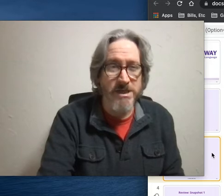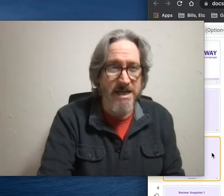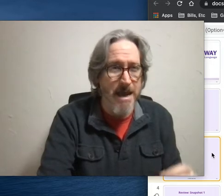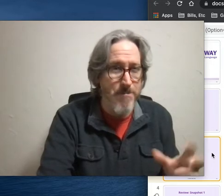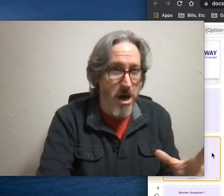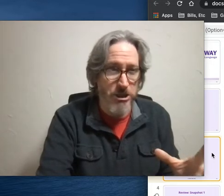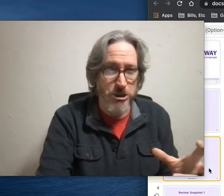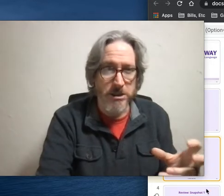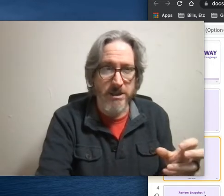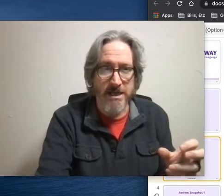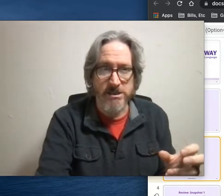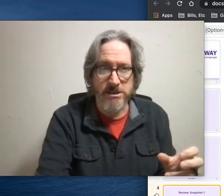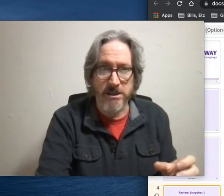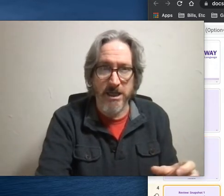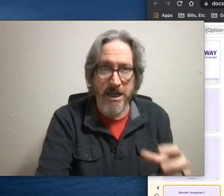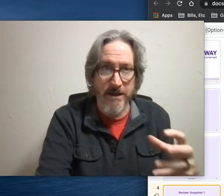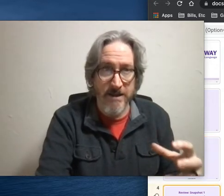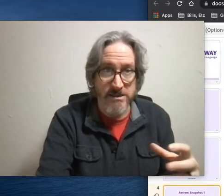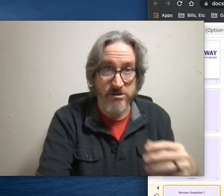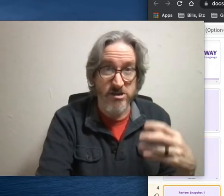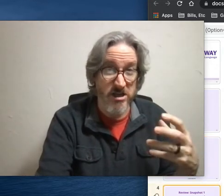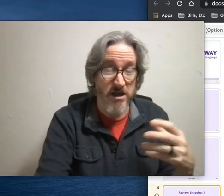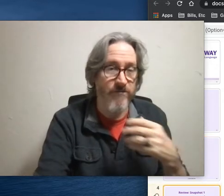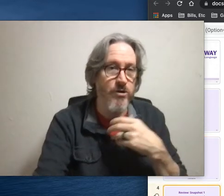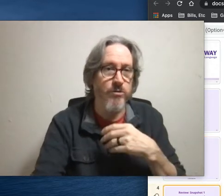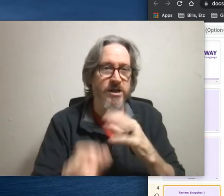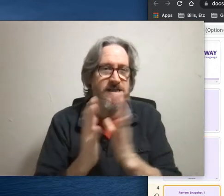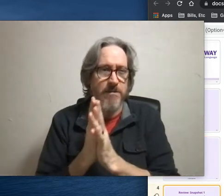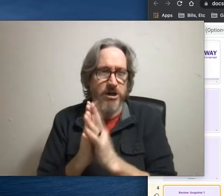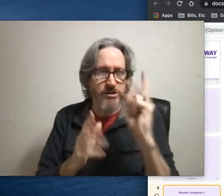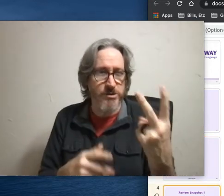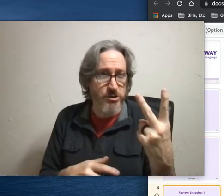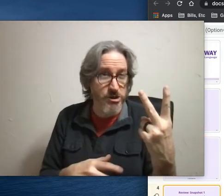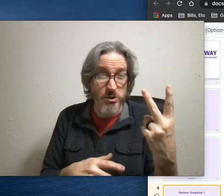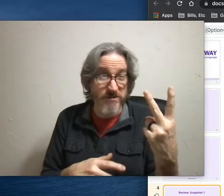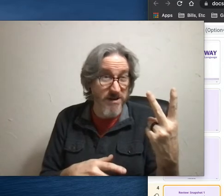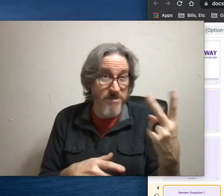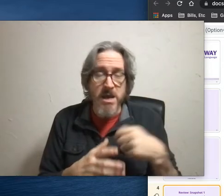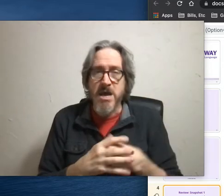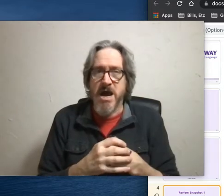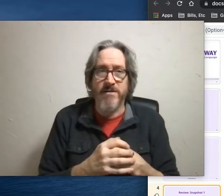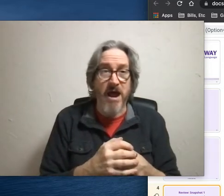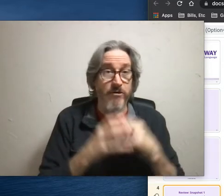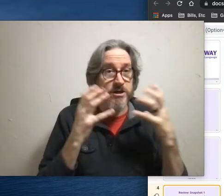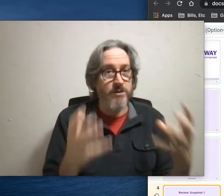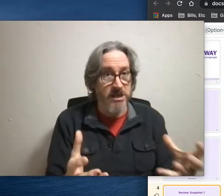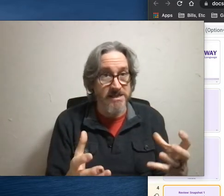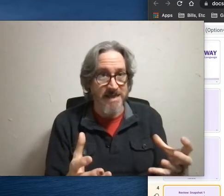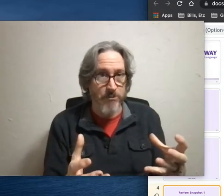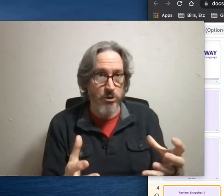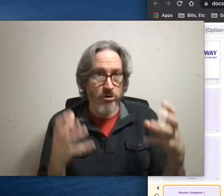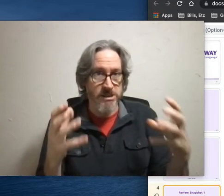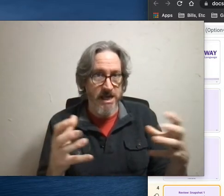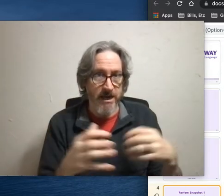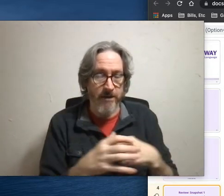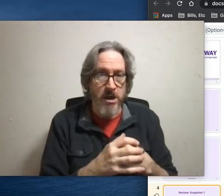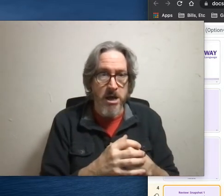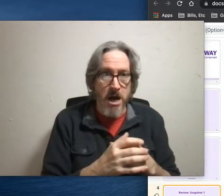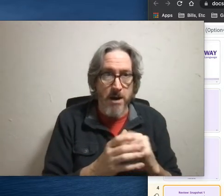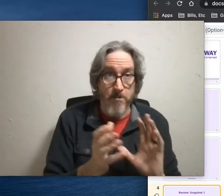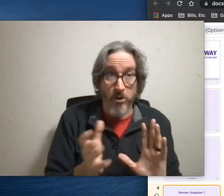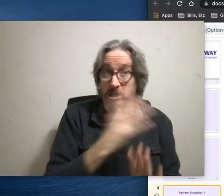There's really not that much that's in this. There's a few the snapshots. There's just two of them, and they're dealing with conceptual